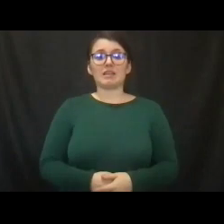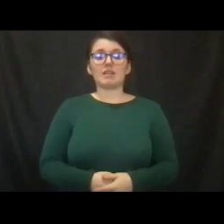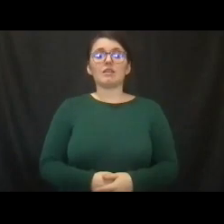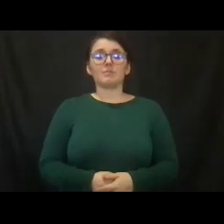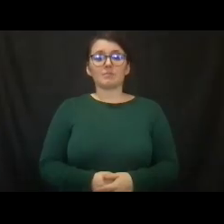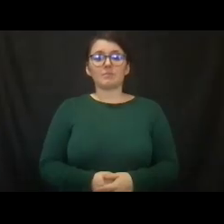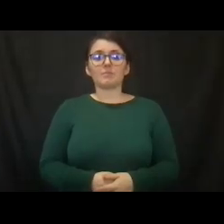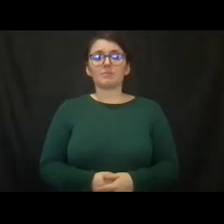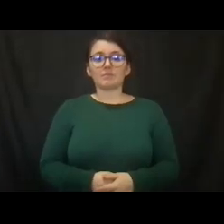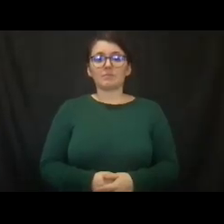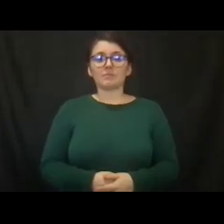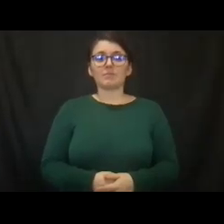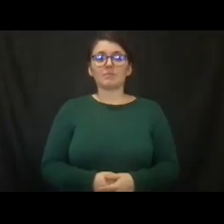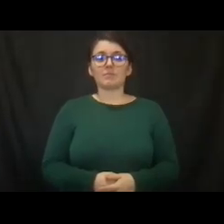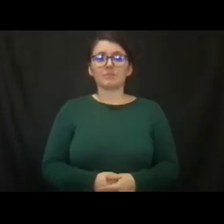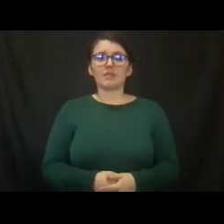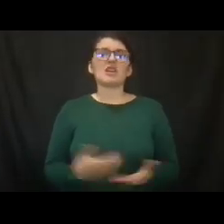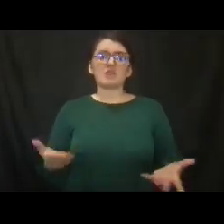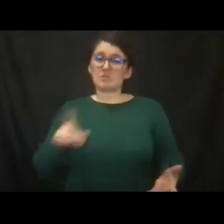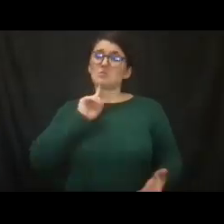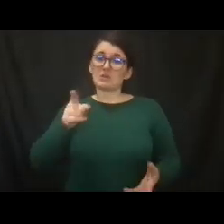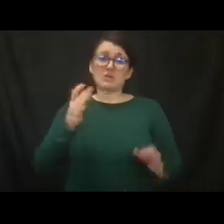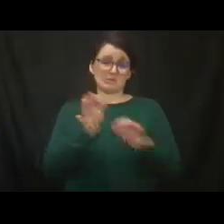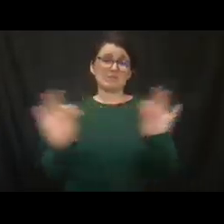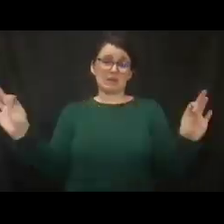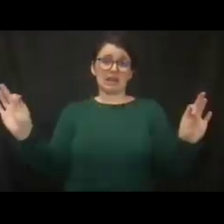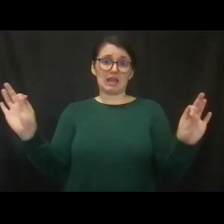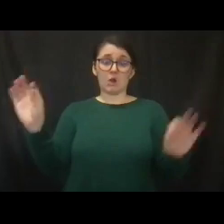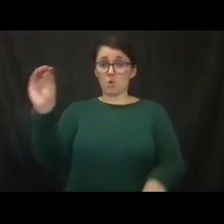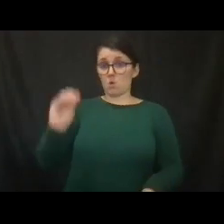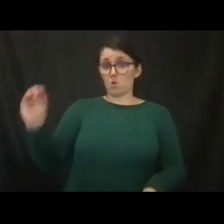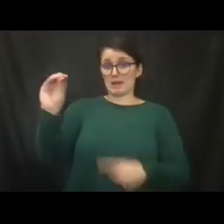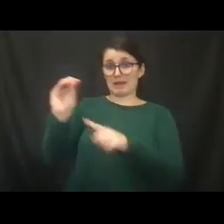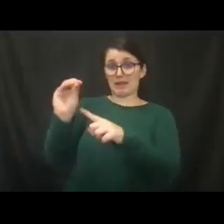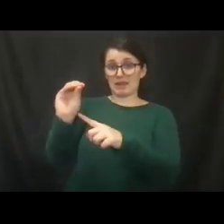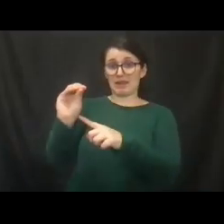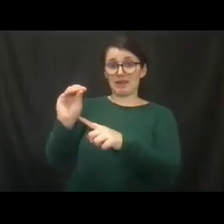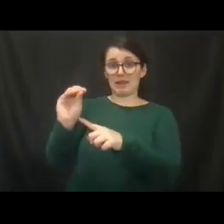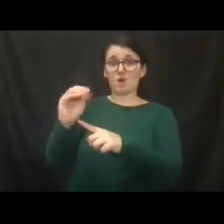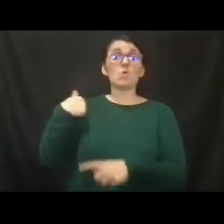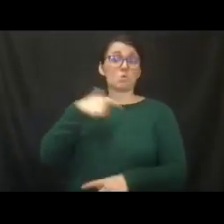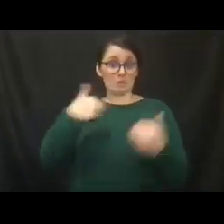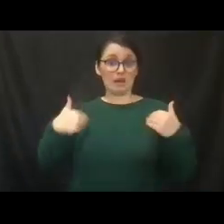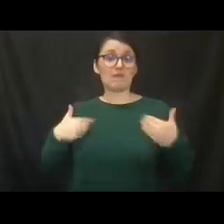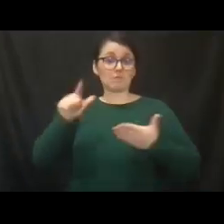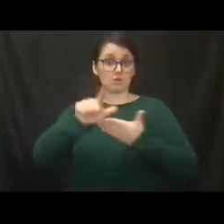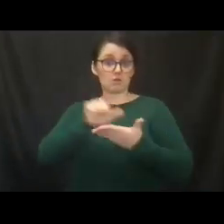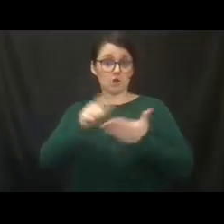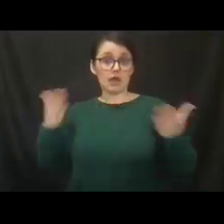to recycle, but otherwise it's free. So in Oregon, there's a reason for that. We have a law that says